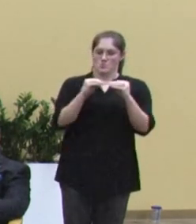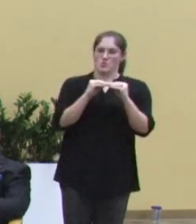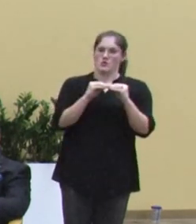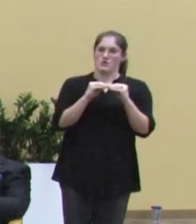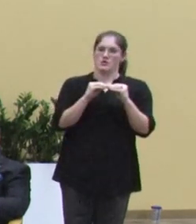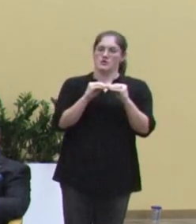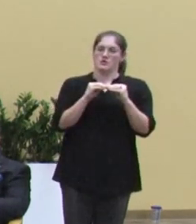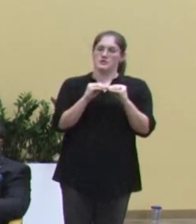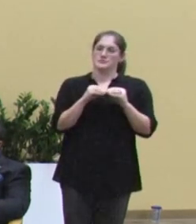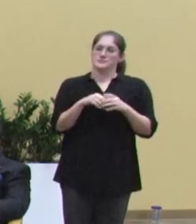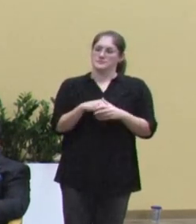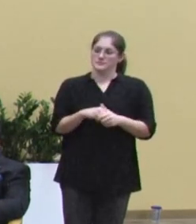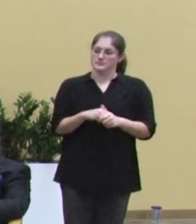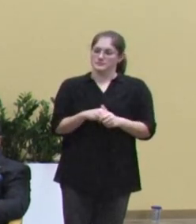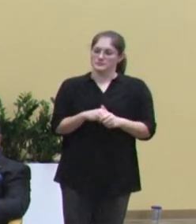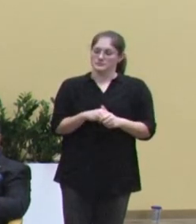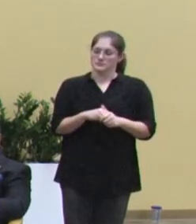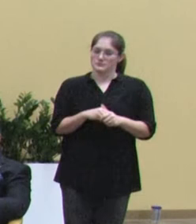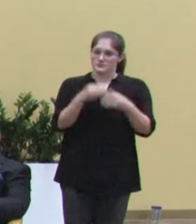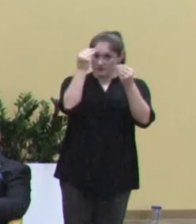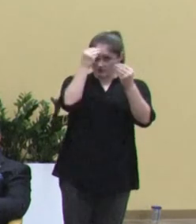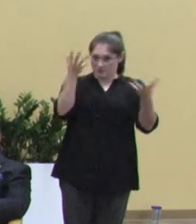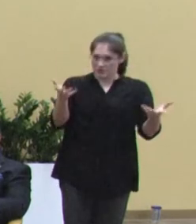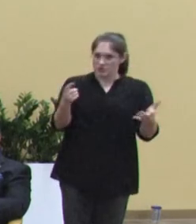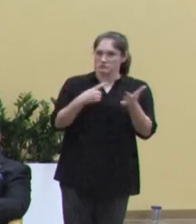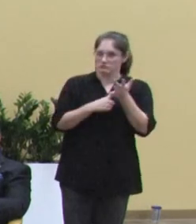they didn't, you know, talk about information.